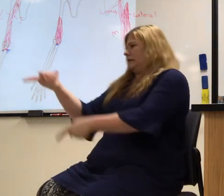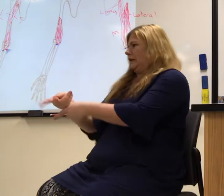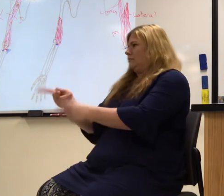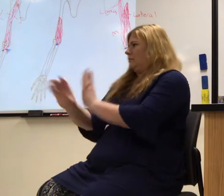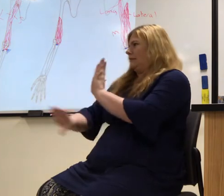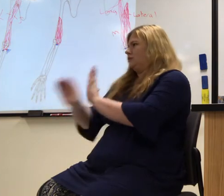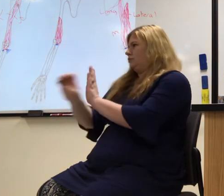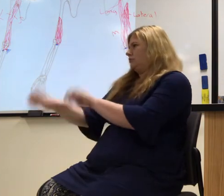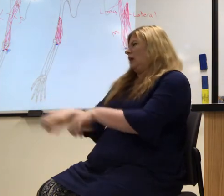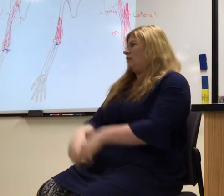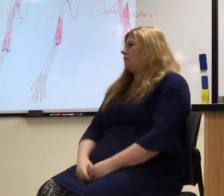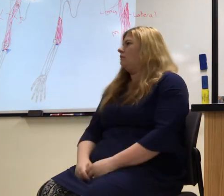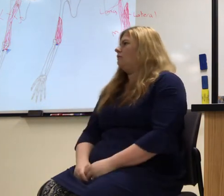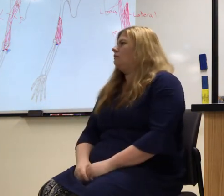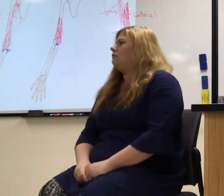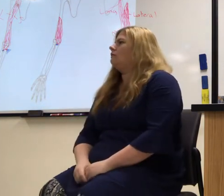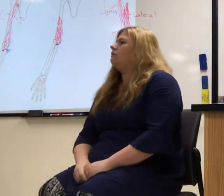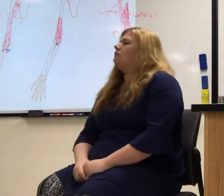this question.